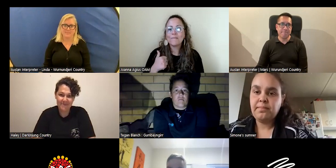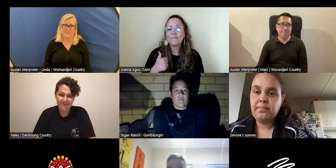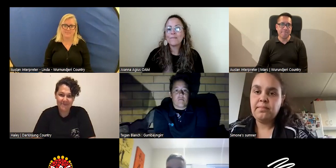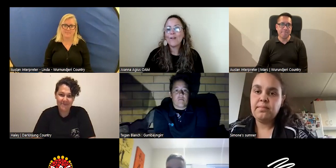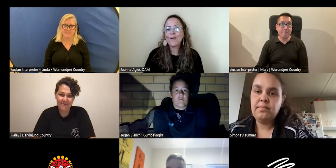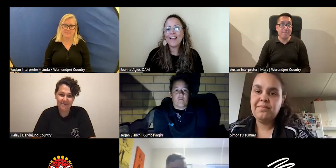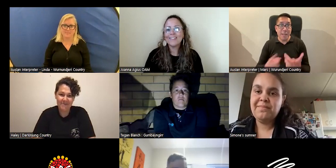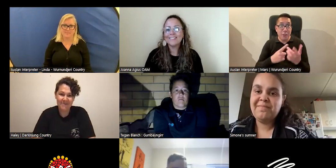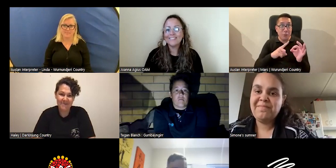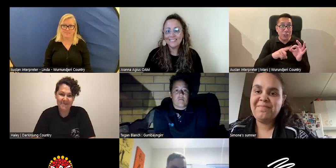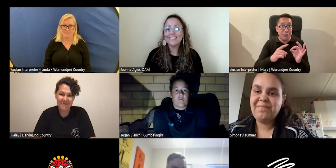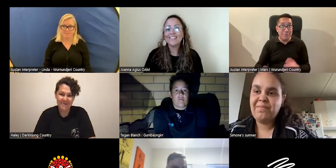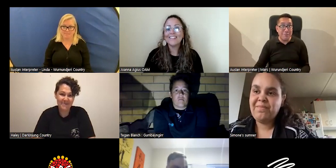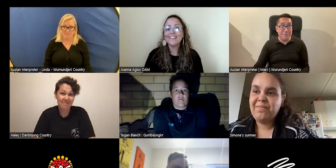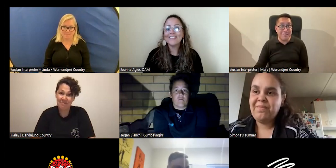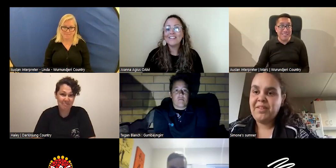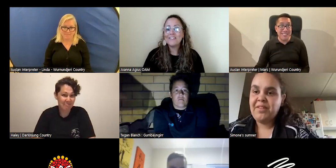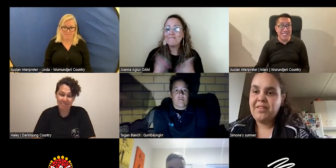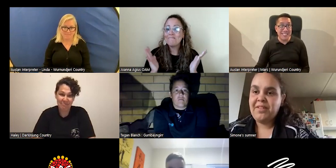Any other question?